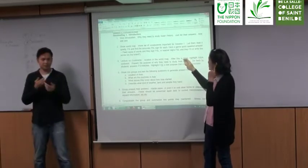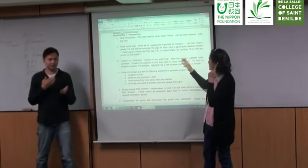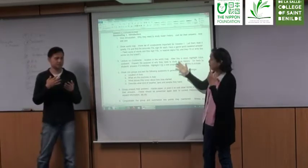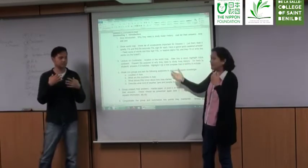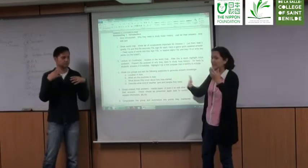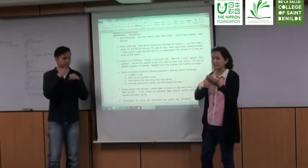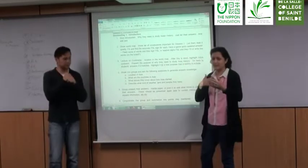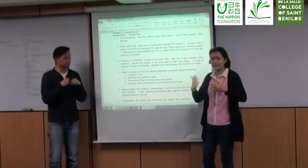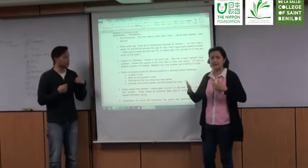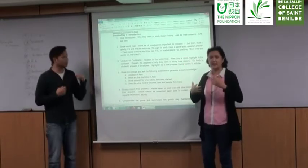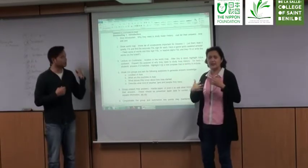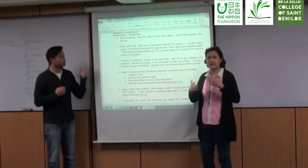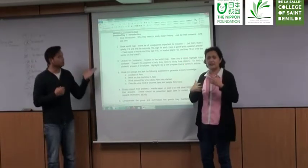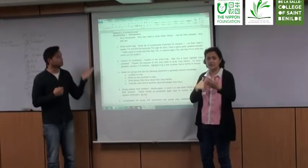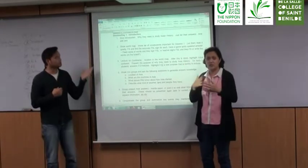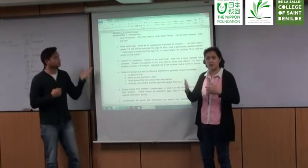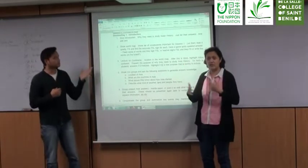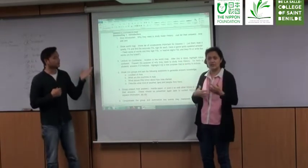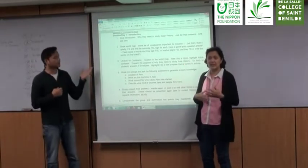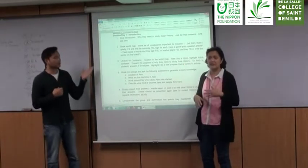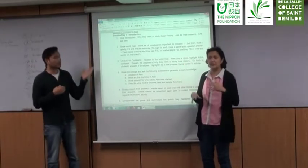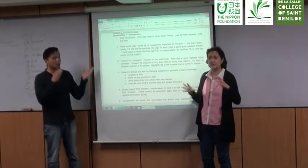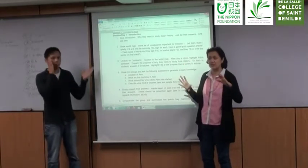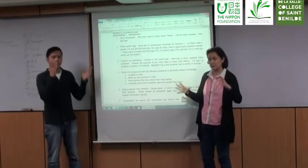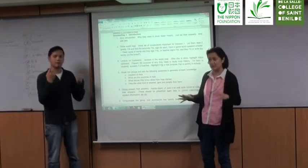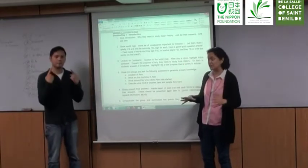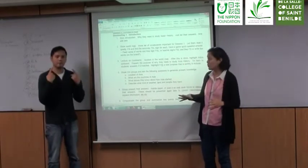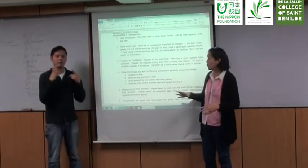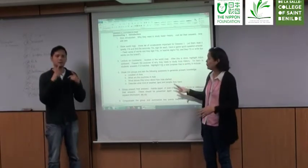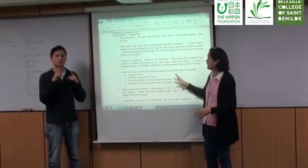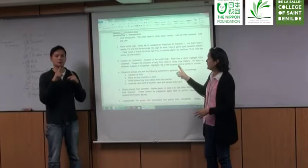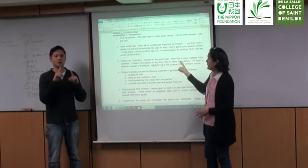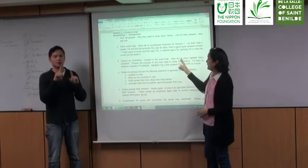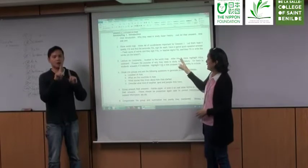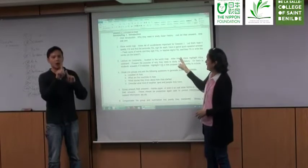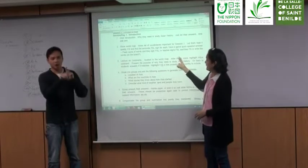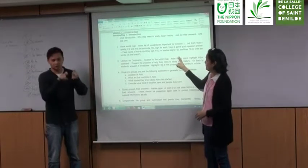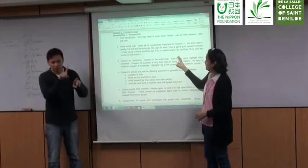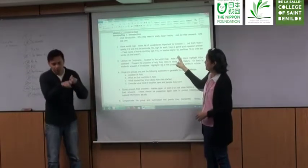okay, so there will be just like individual question and answer as well as group.